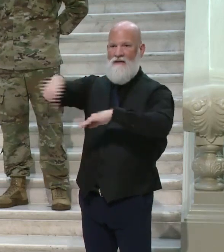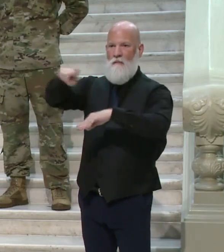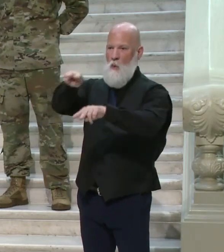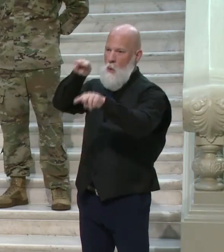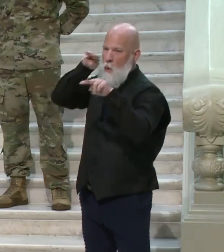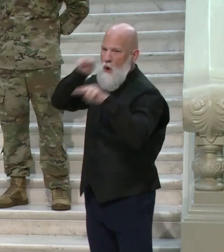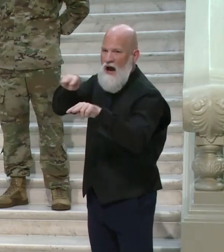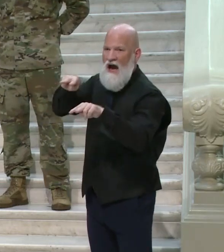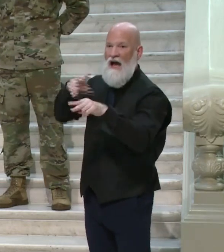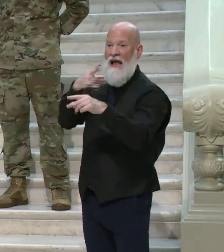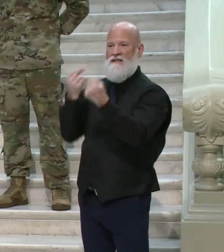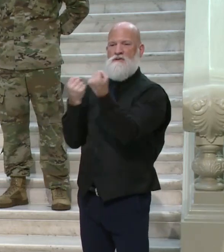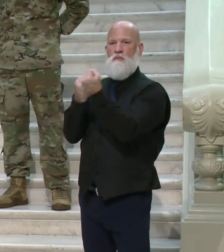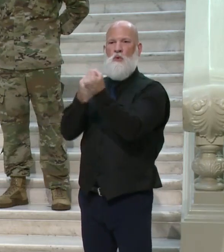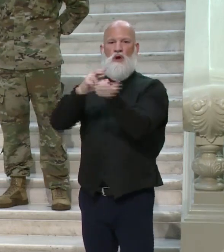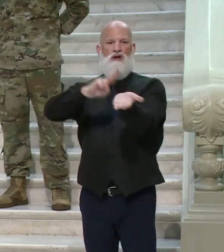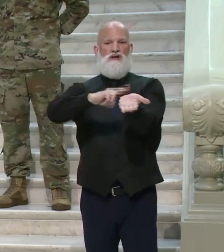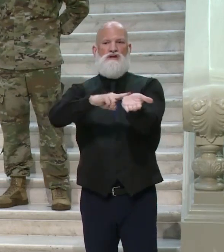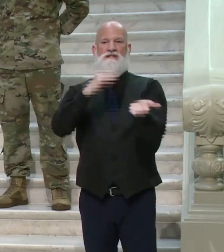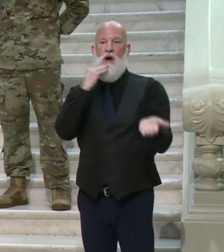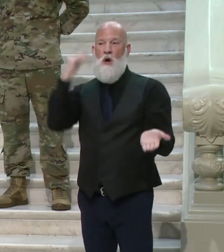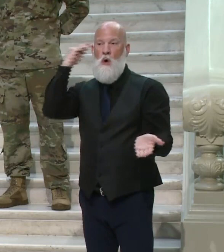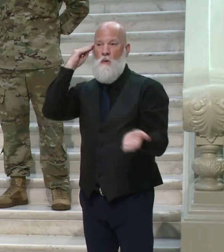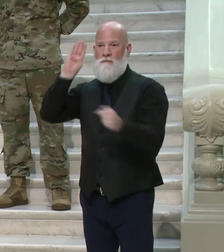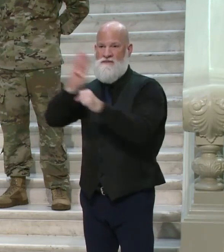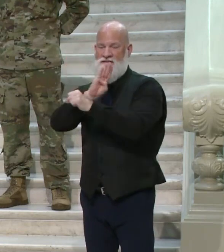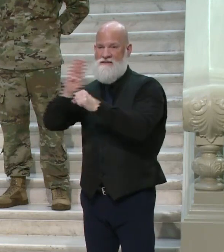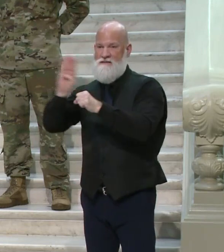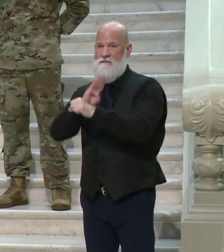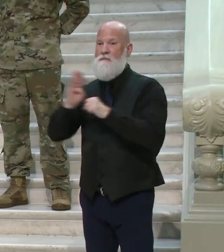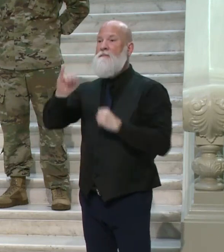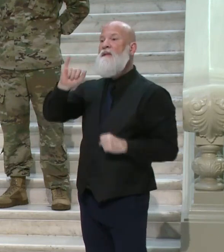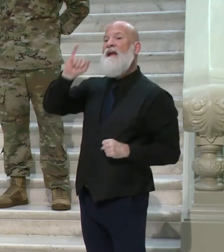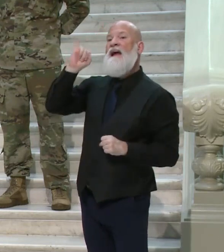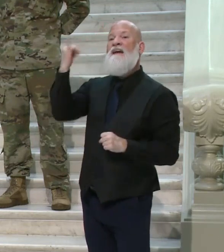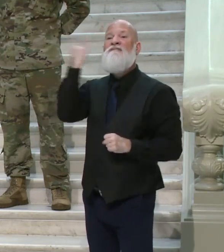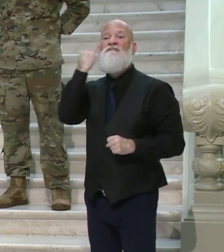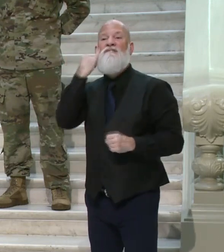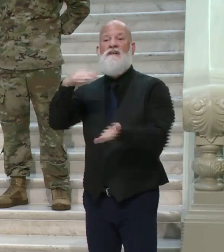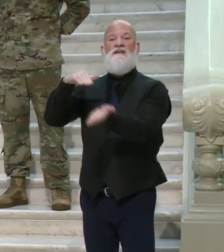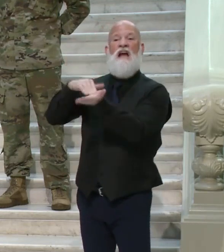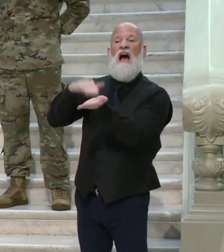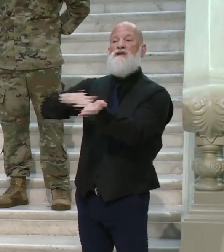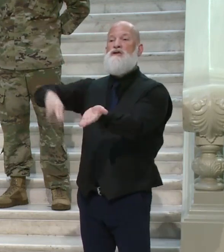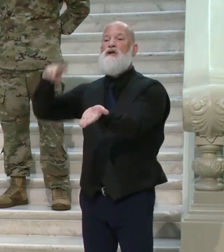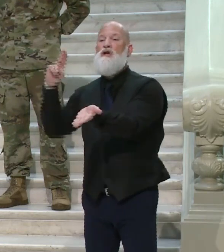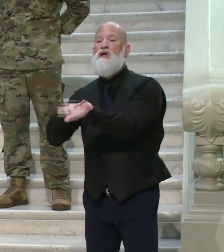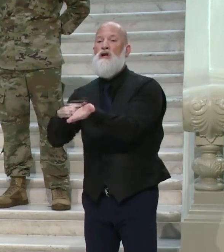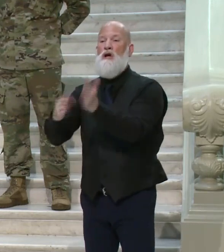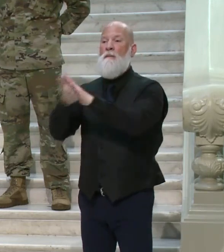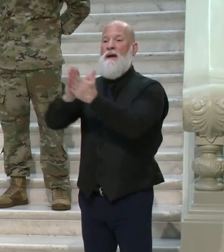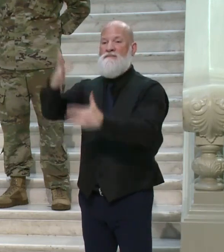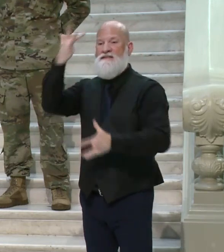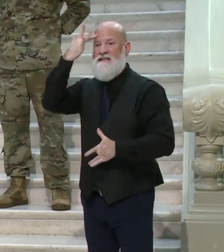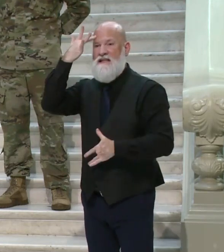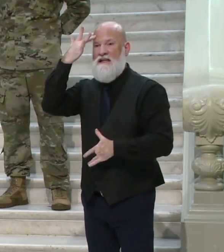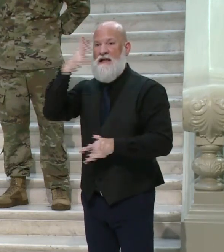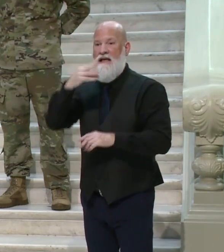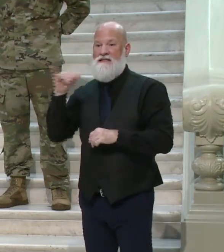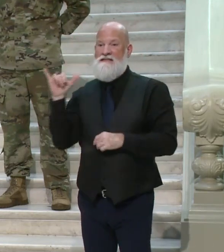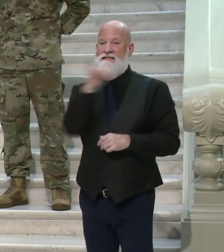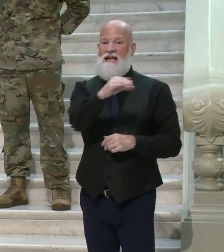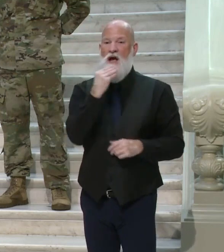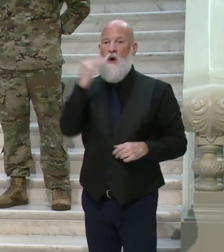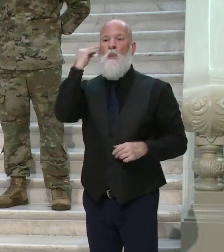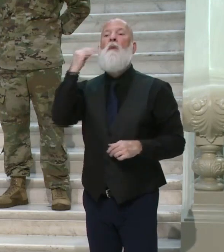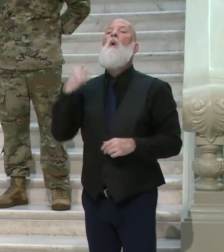if they have healthcare workers that go down to the virus and can't come to work. So that is definitely staying in put. What the rest